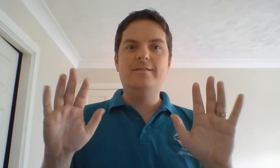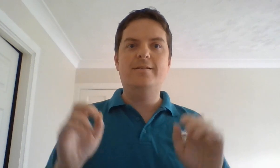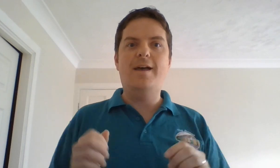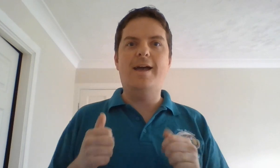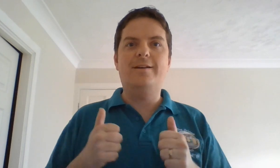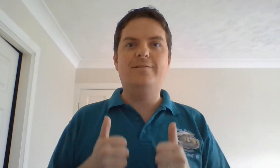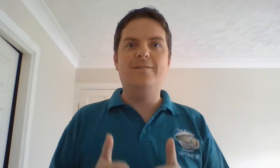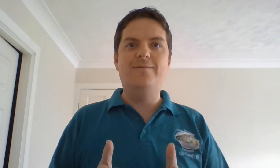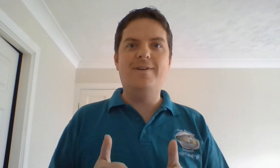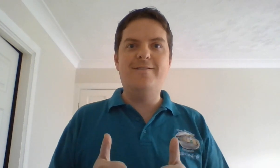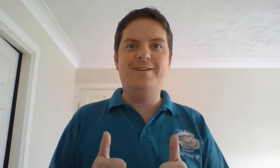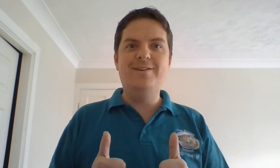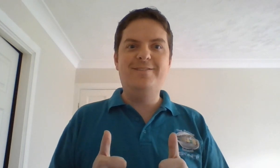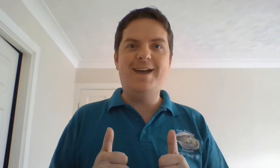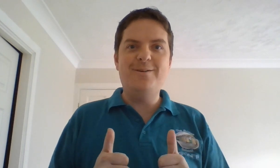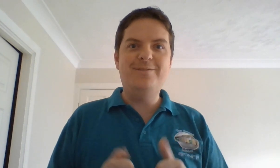Excellent. Very good counting.